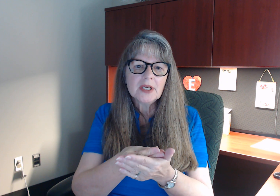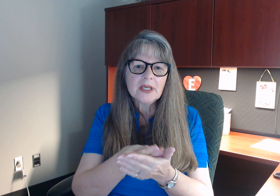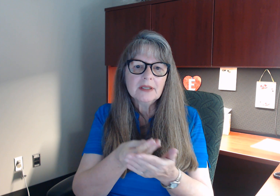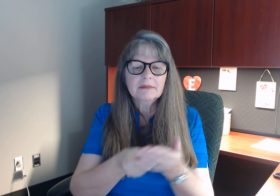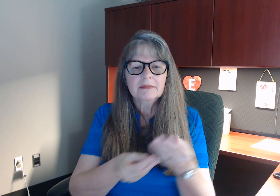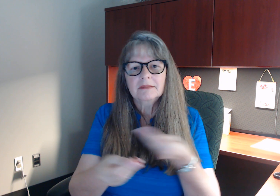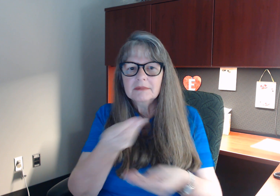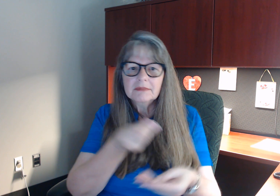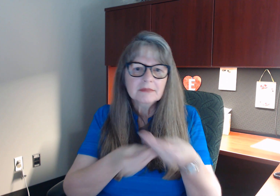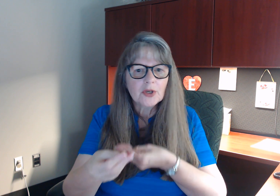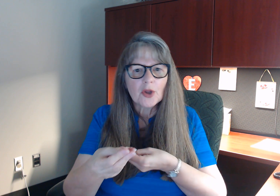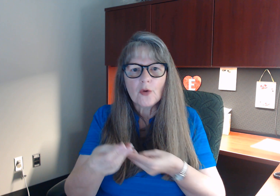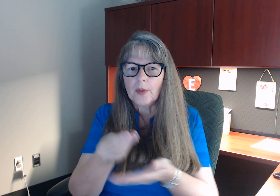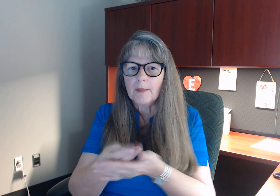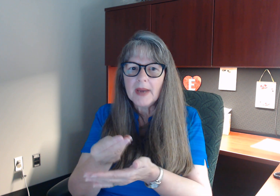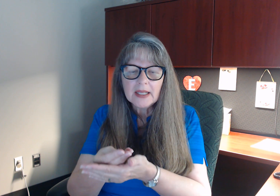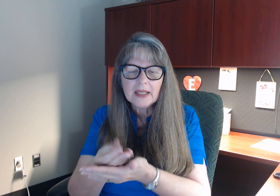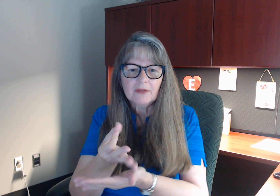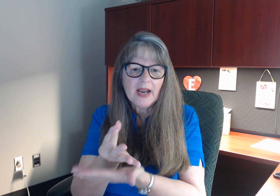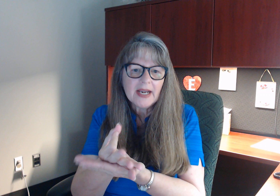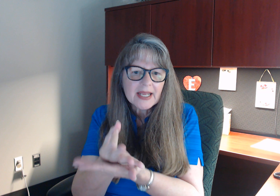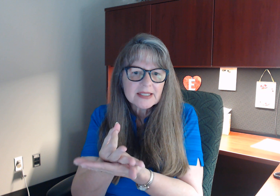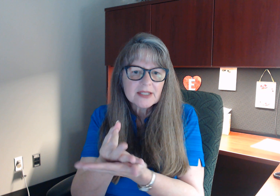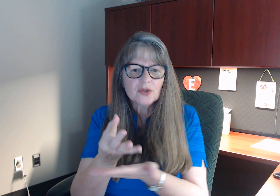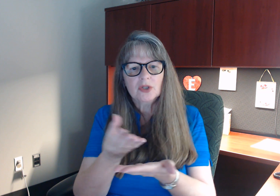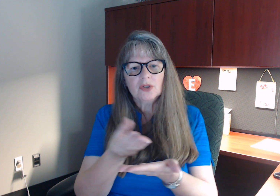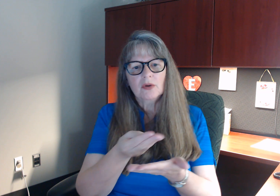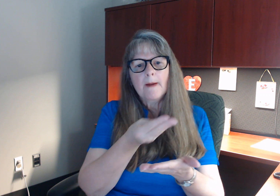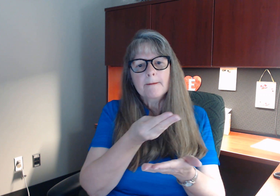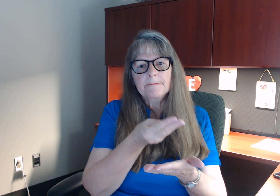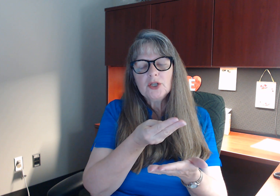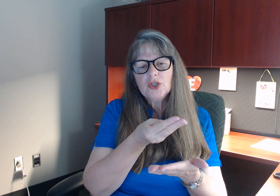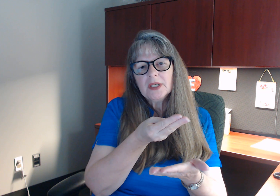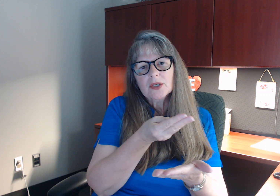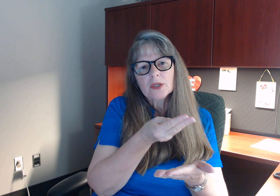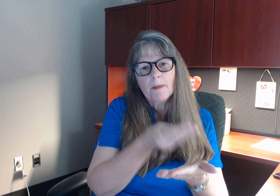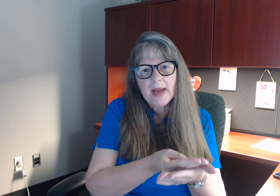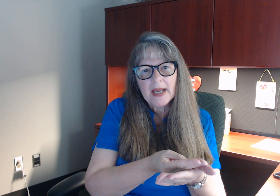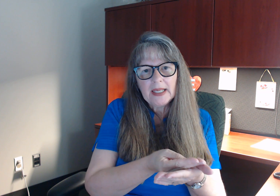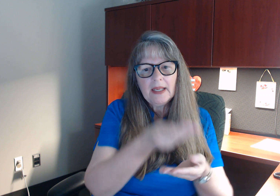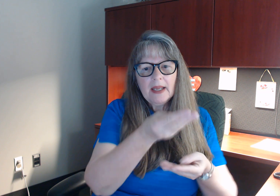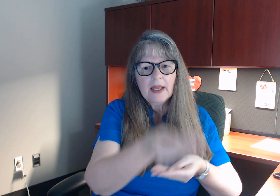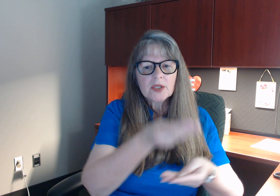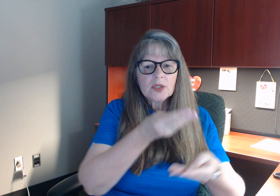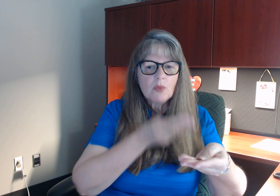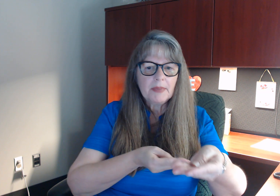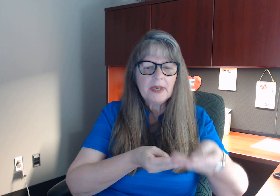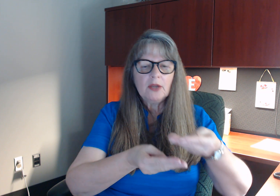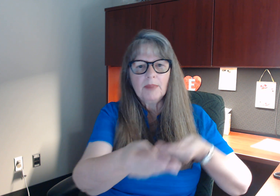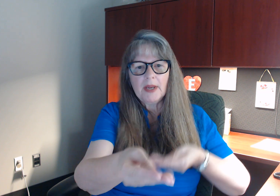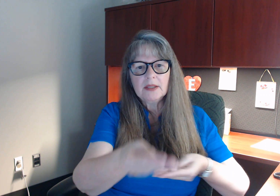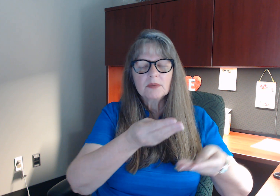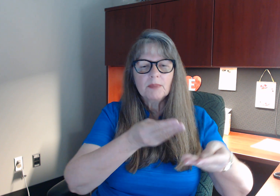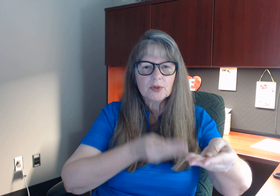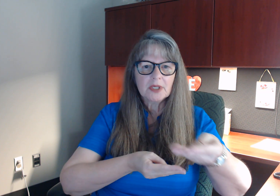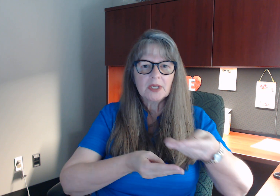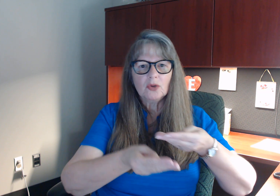budget, their money, the finances. You could do budget is money, swapping out, you pay this person and you get